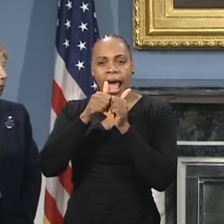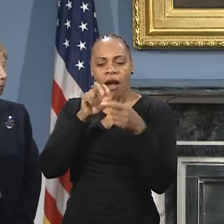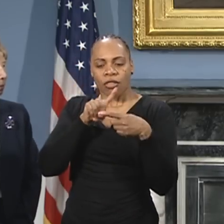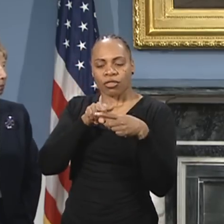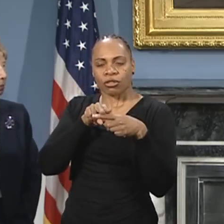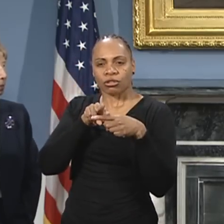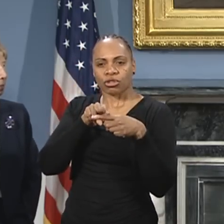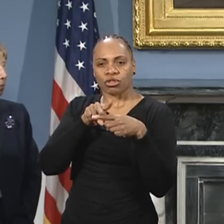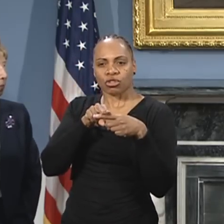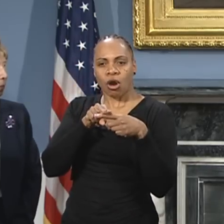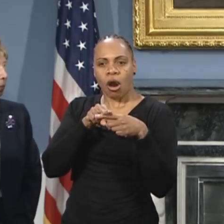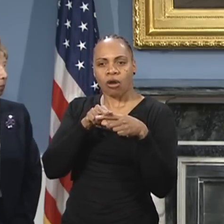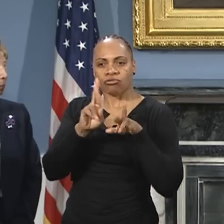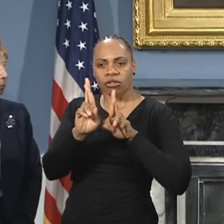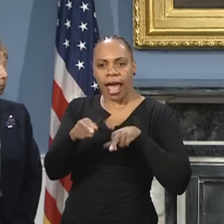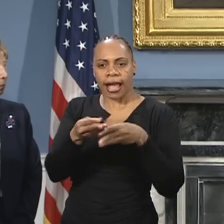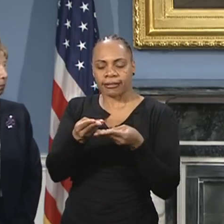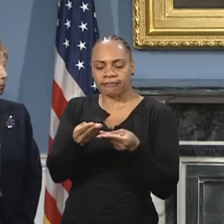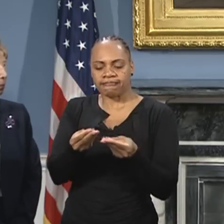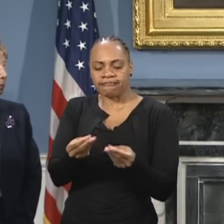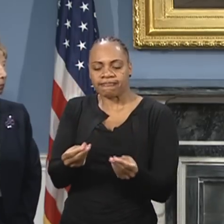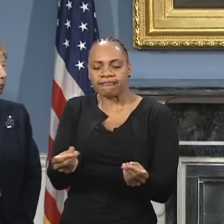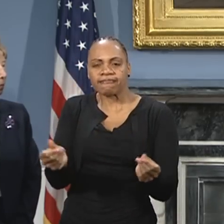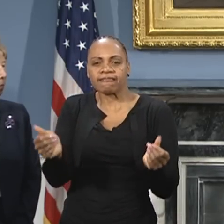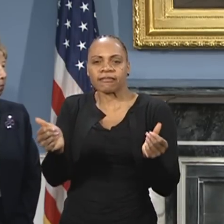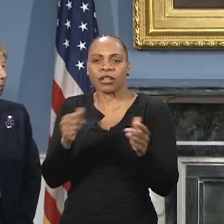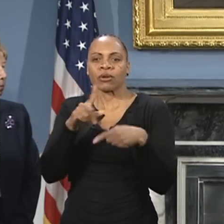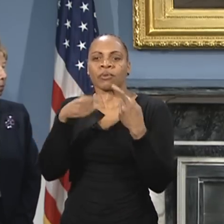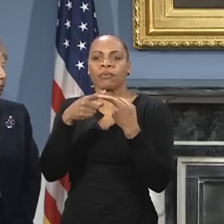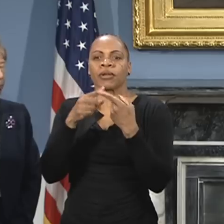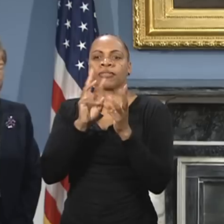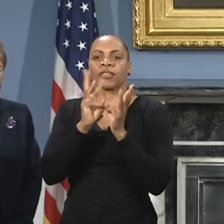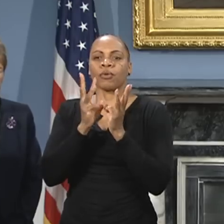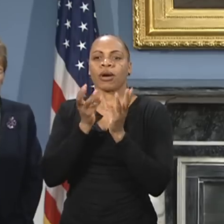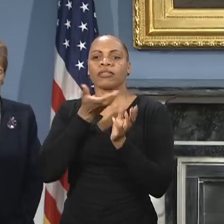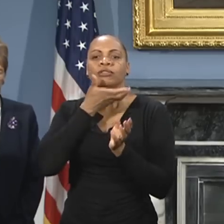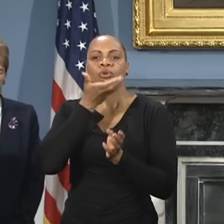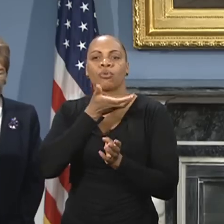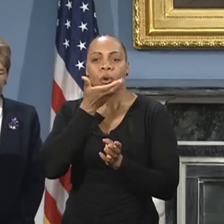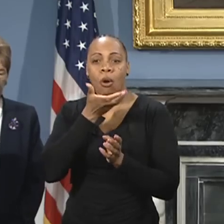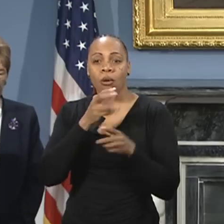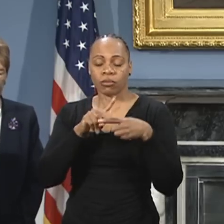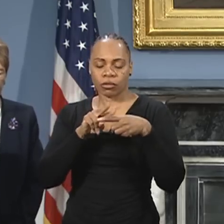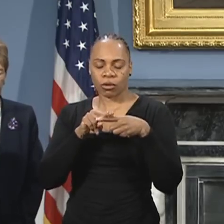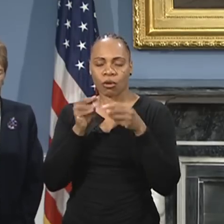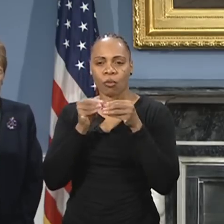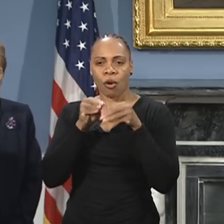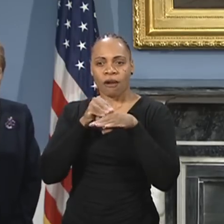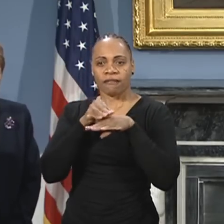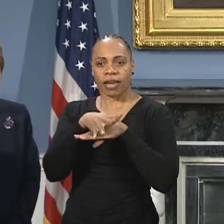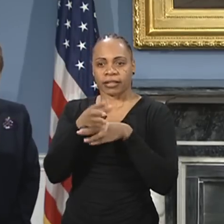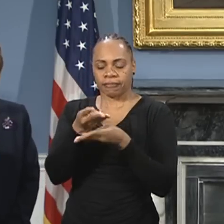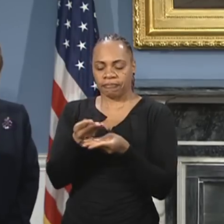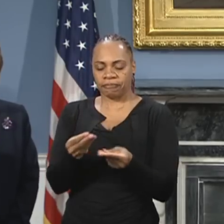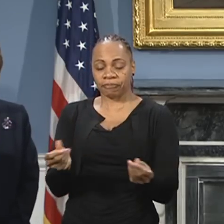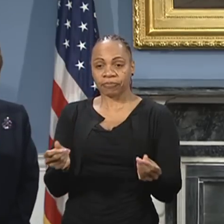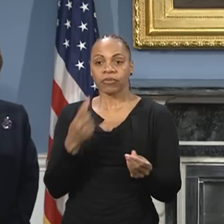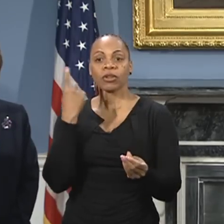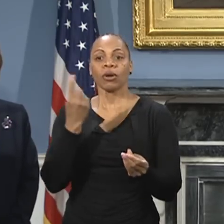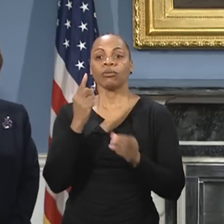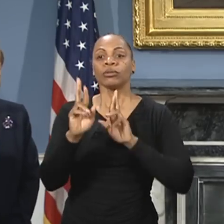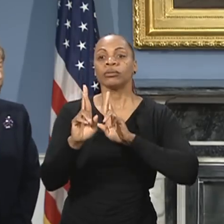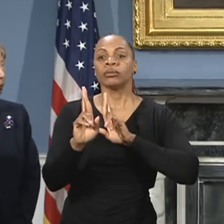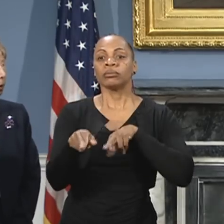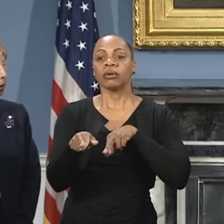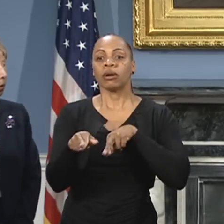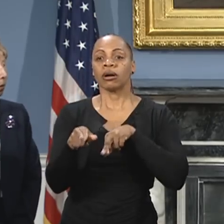colder temperatures, so a little bit warmer is helping us so that the salt will work more effectively. Excuse me. As always, the response to the storm